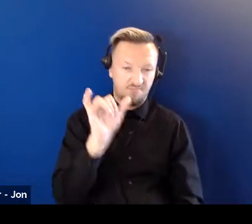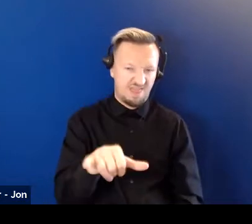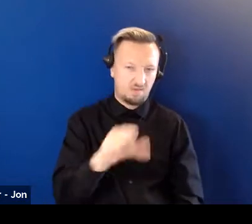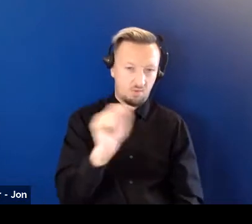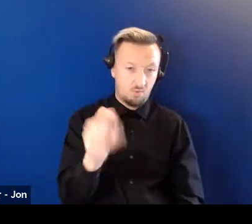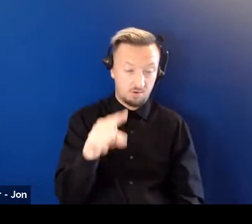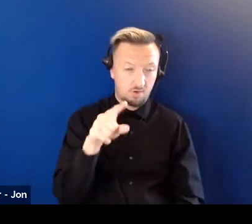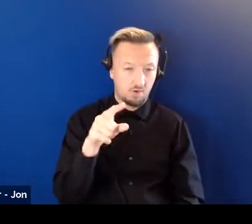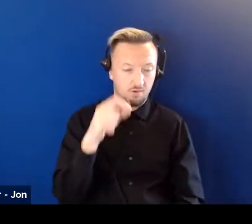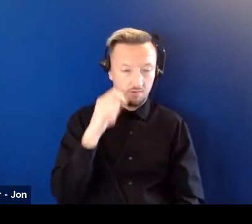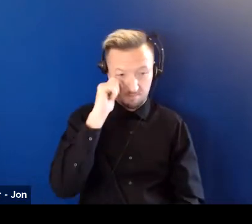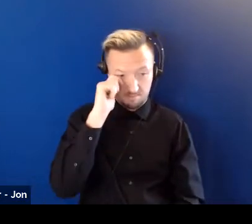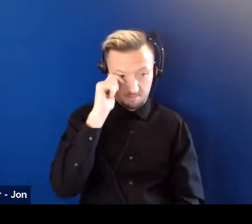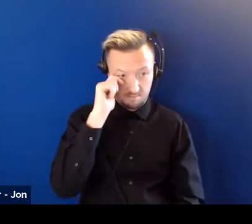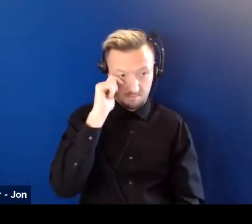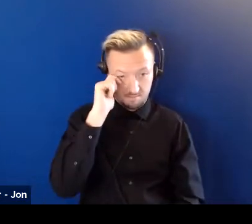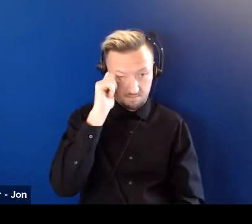question, what's in it for you?